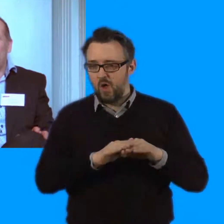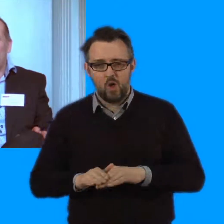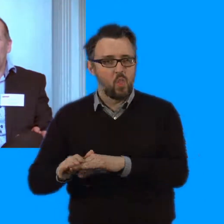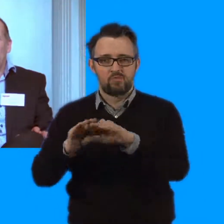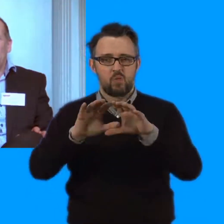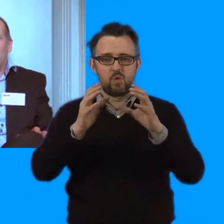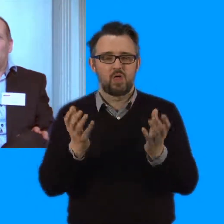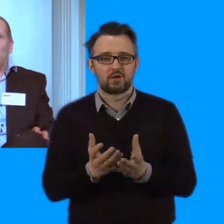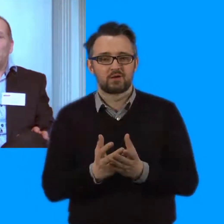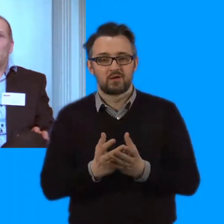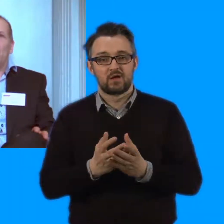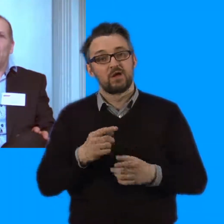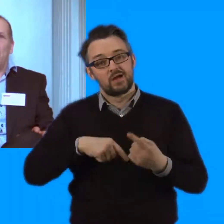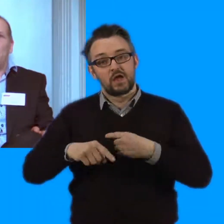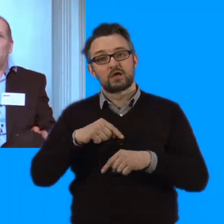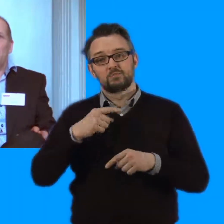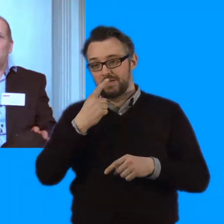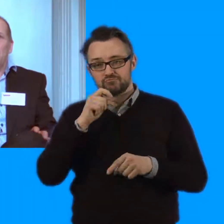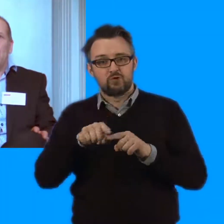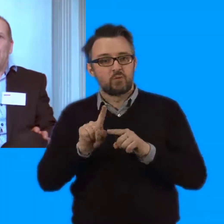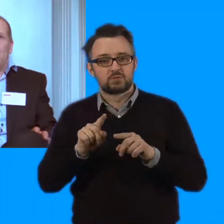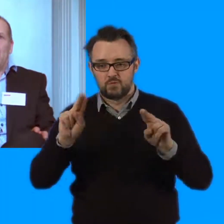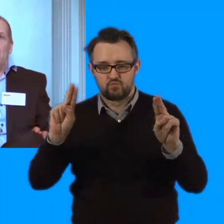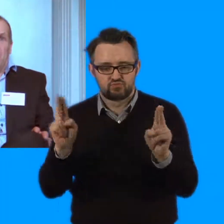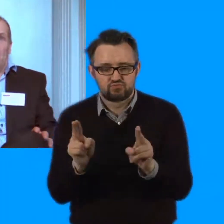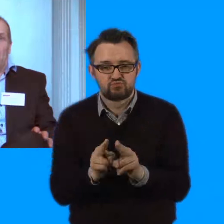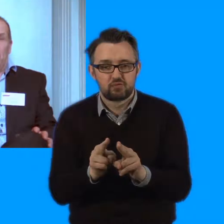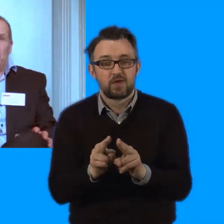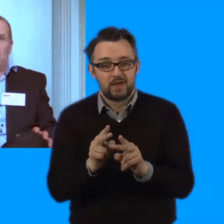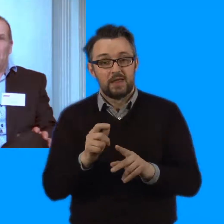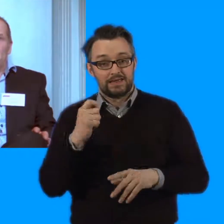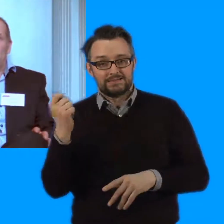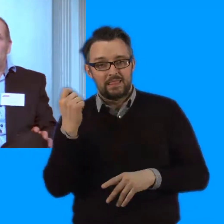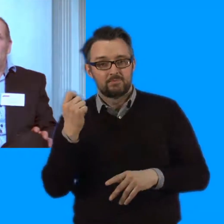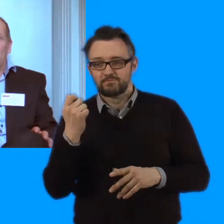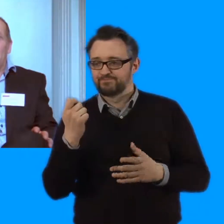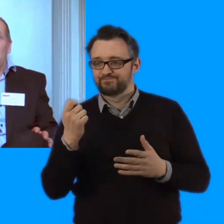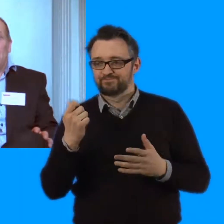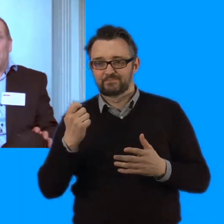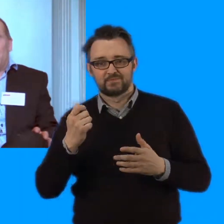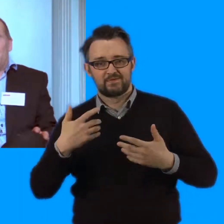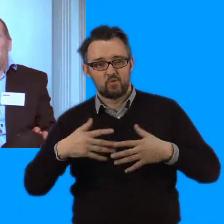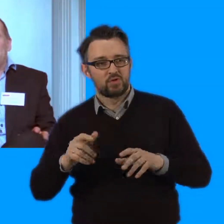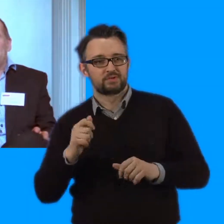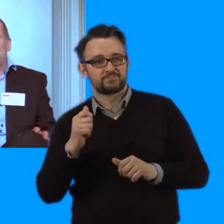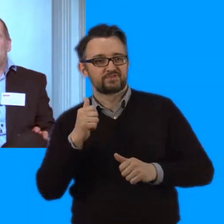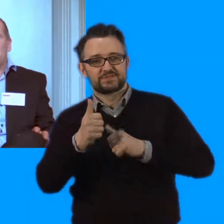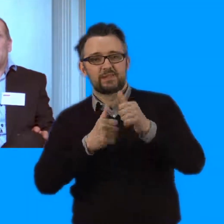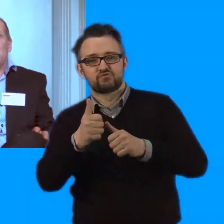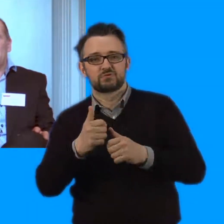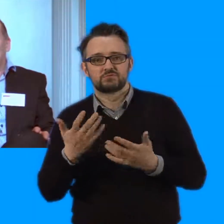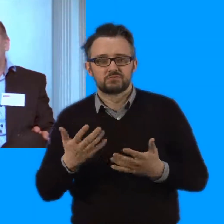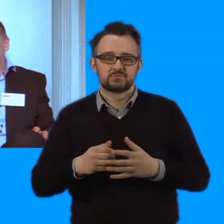It's in every country. I think all we can do is minimise it and celebrate the successes. And as far as I can